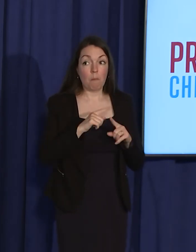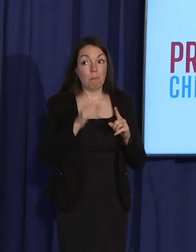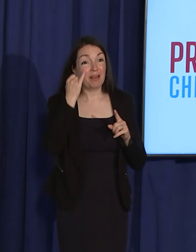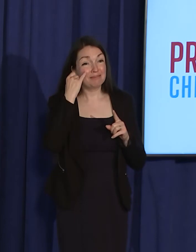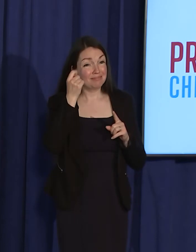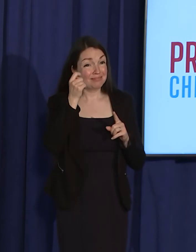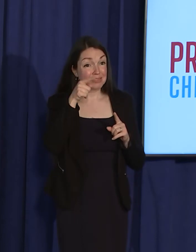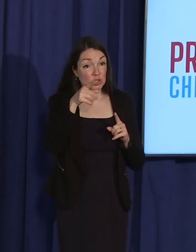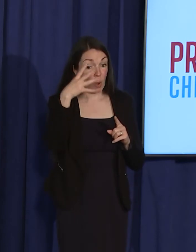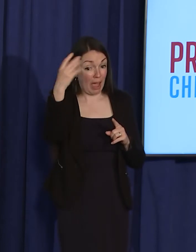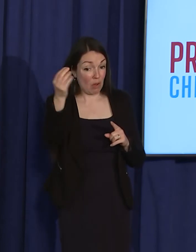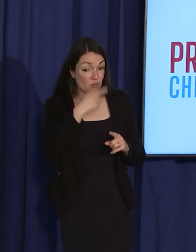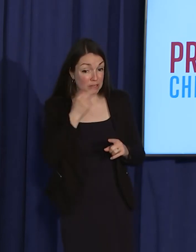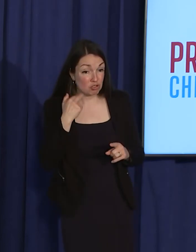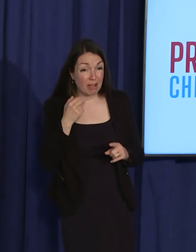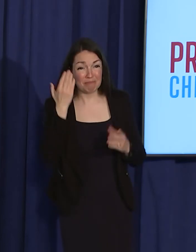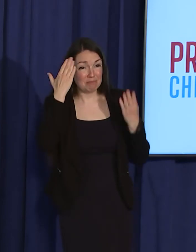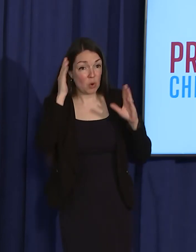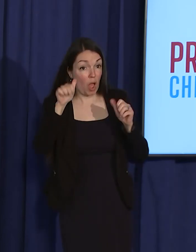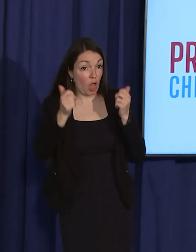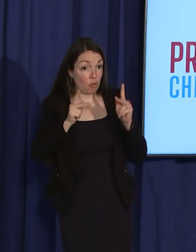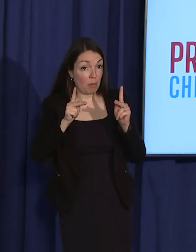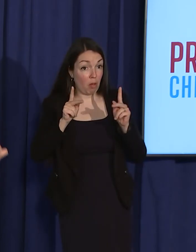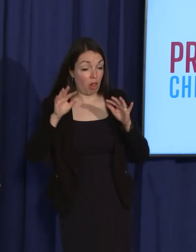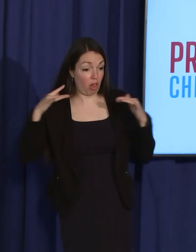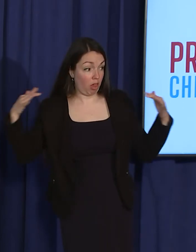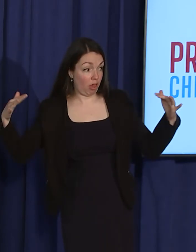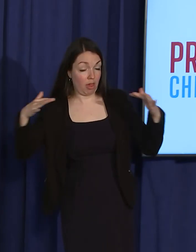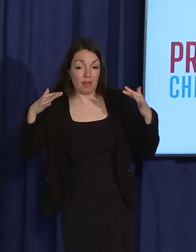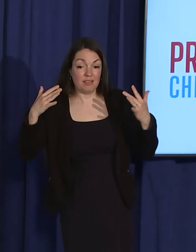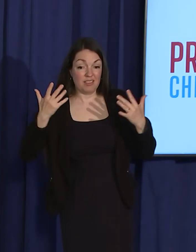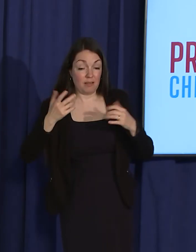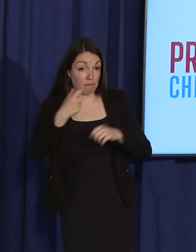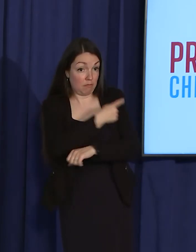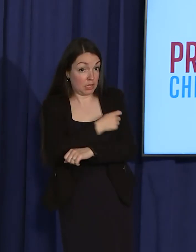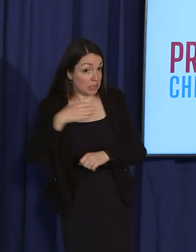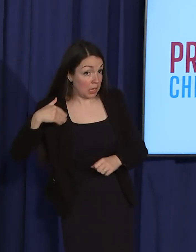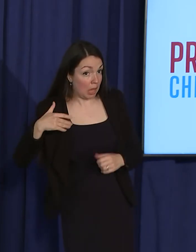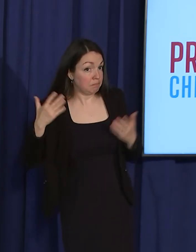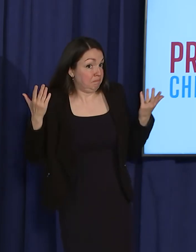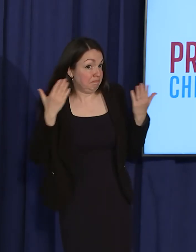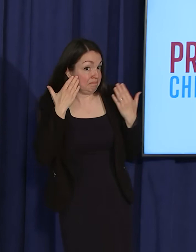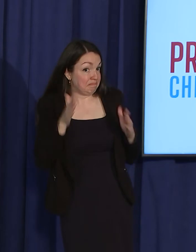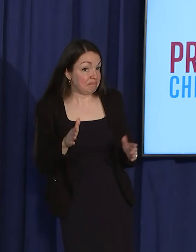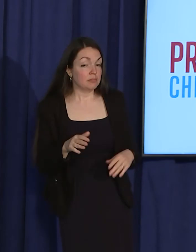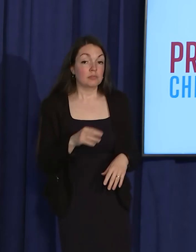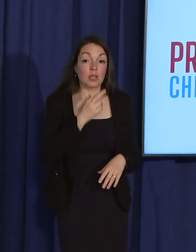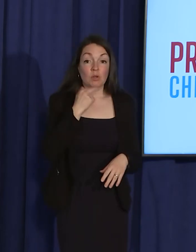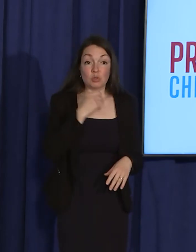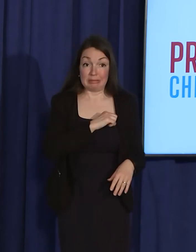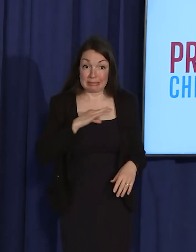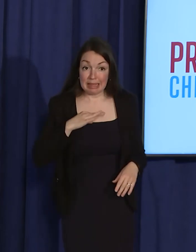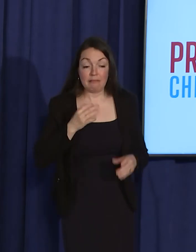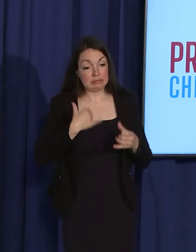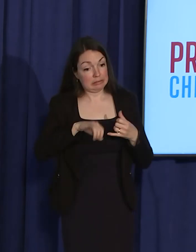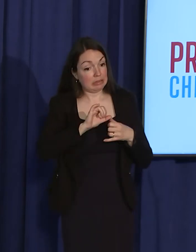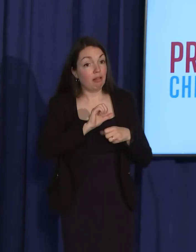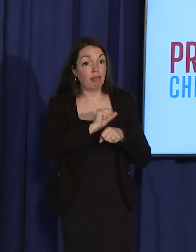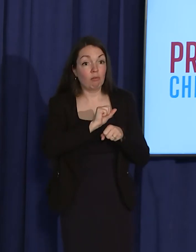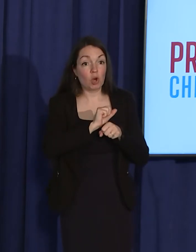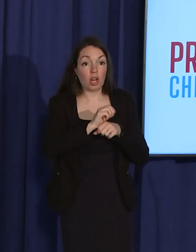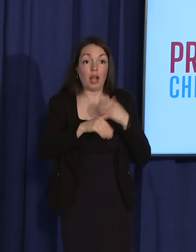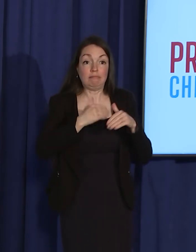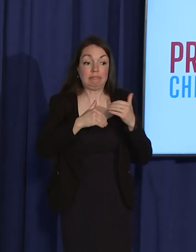you can't know whether everybody around you has been vaccinated, we're working to get restaurant staff vaccinated, et cetera. The expectation